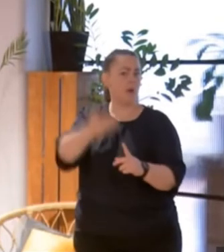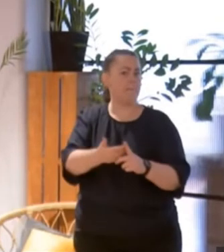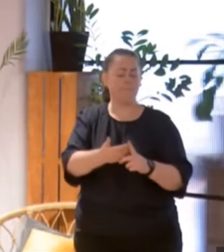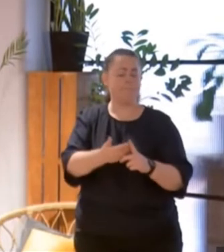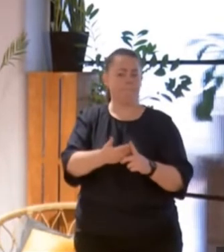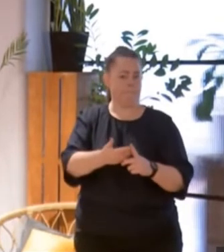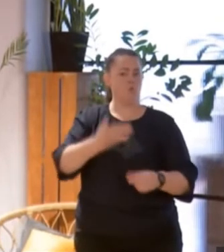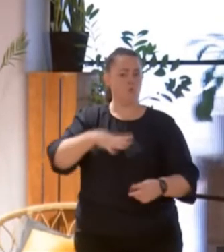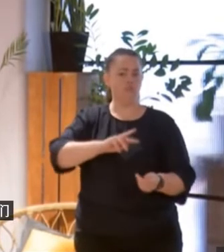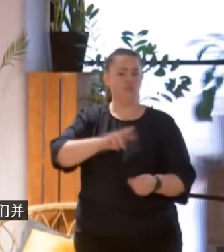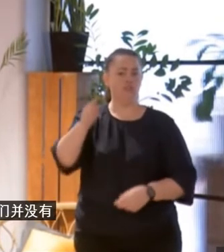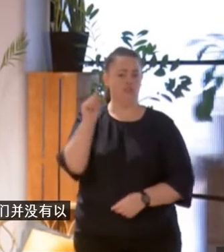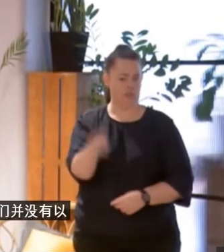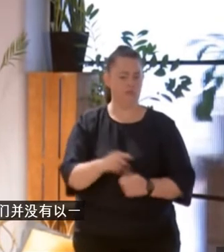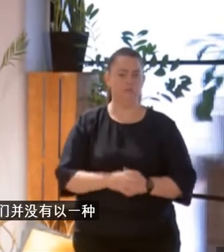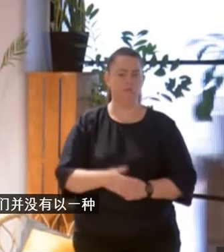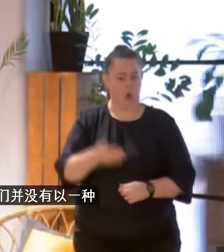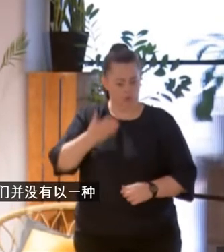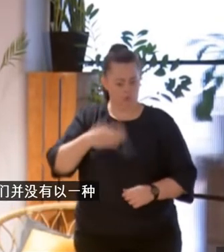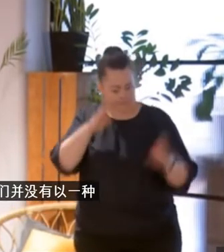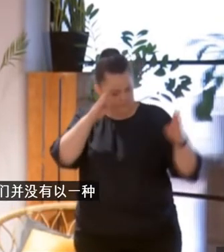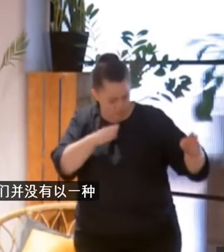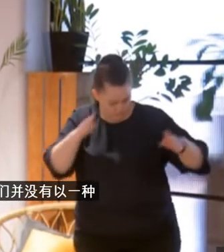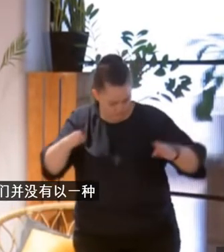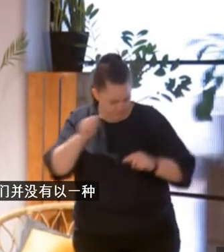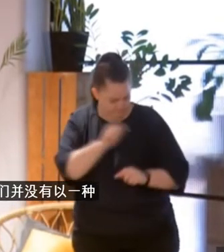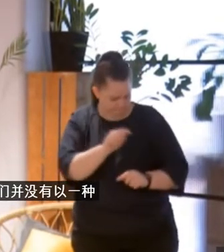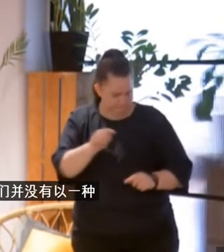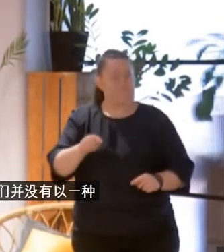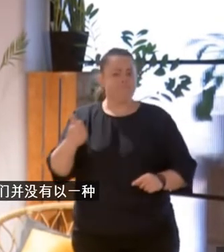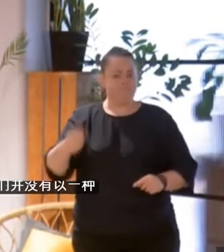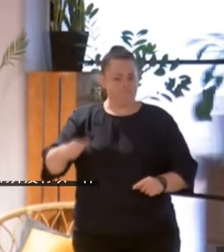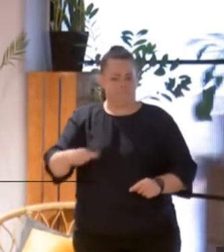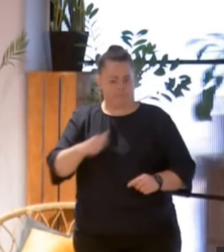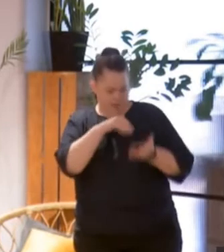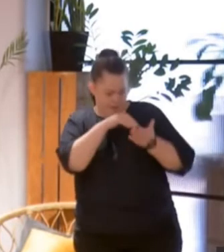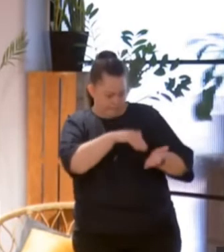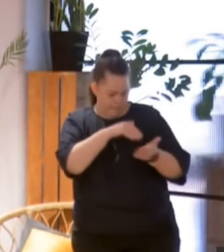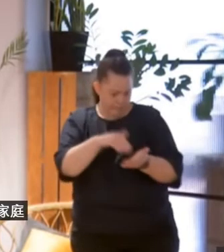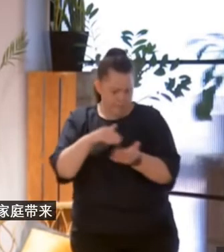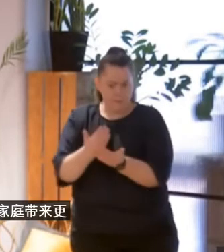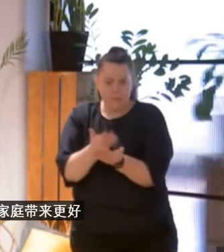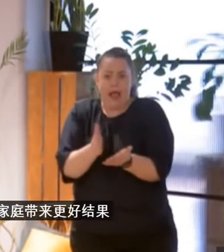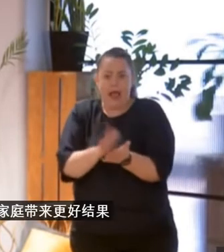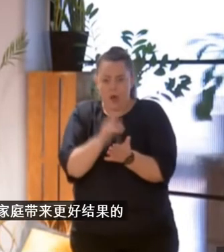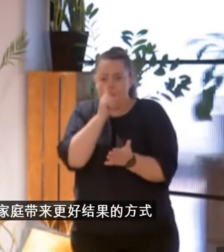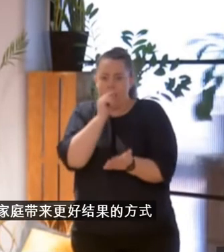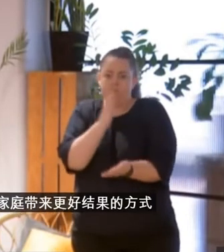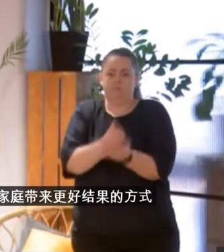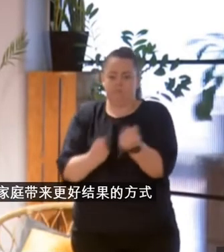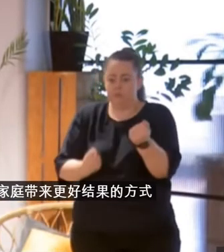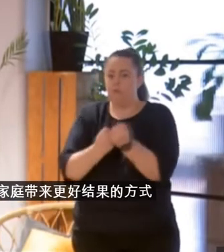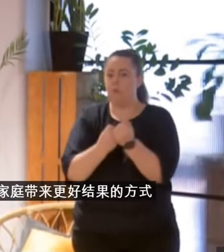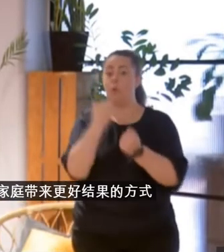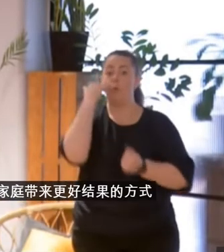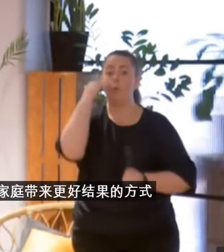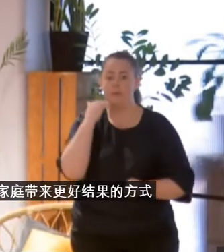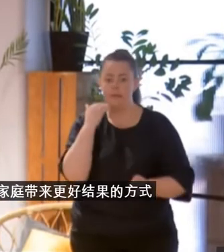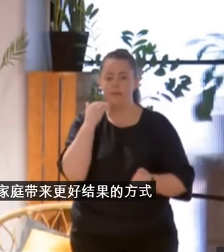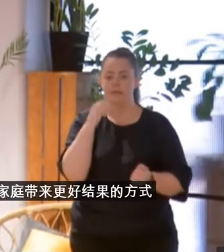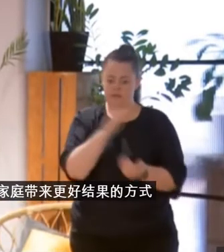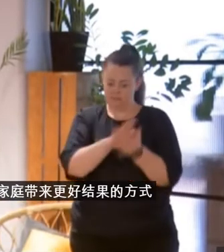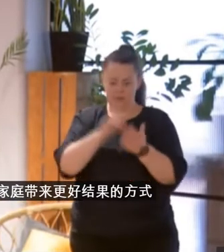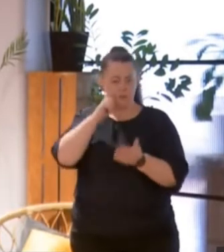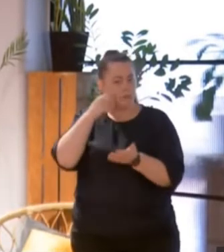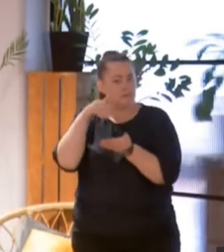and state level, that they are not looked at in a way that actually drives better outcomes for women and for families across our state. I've spoken